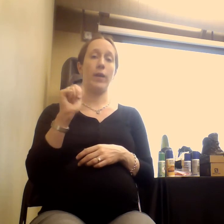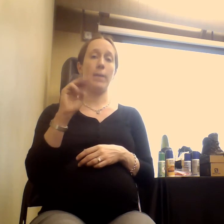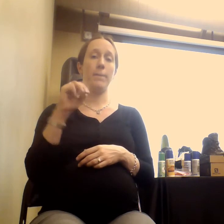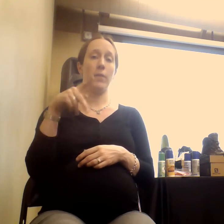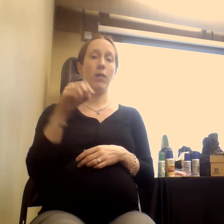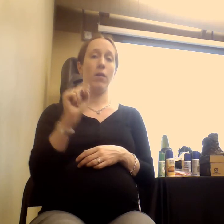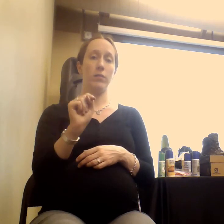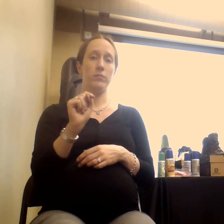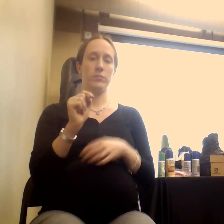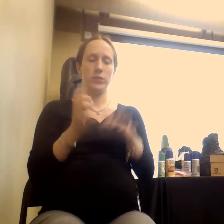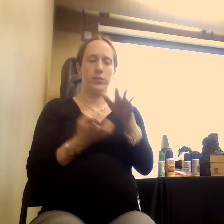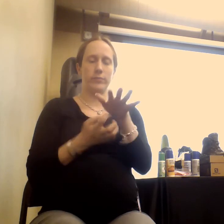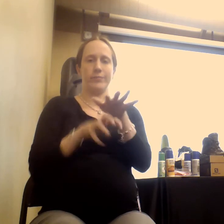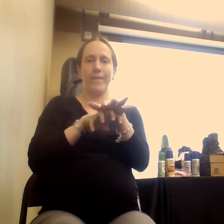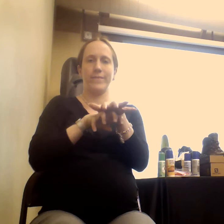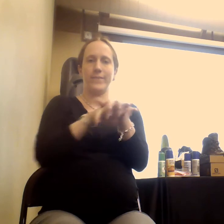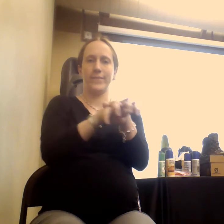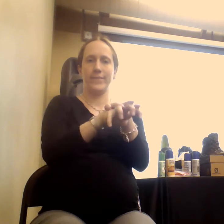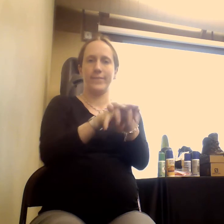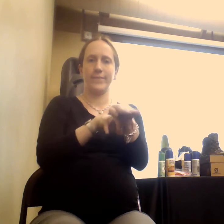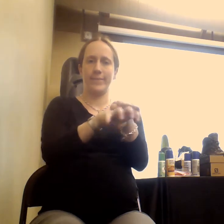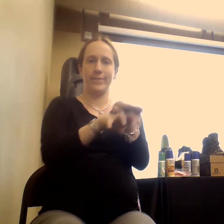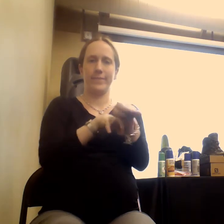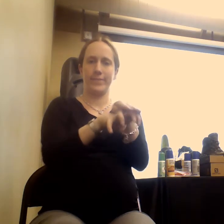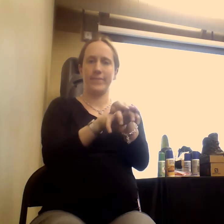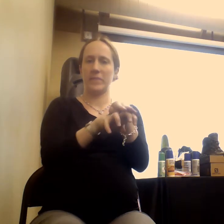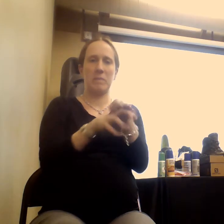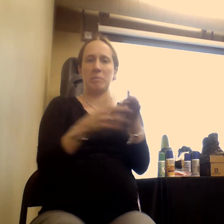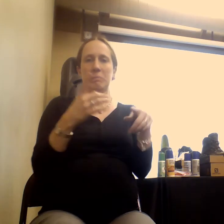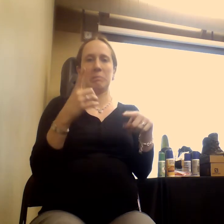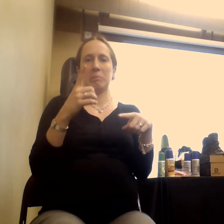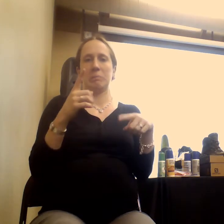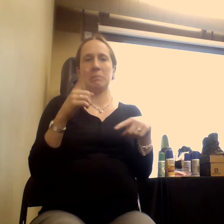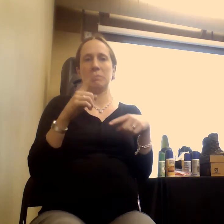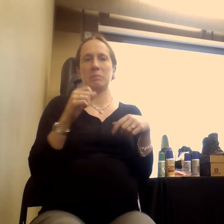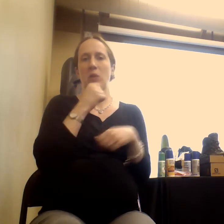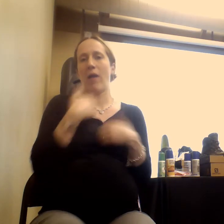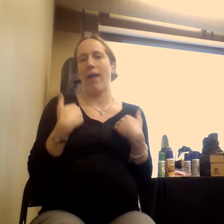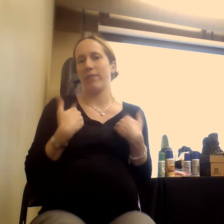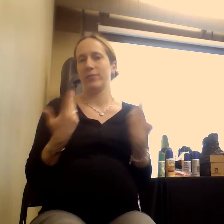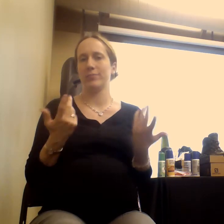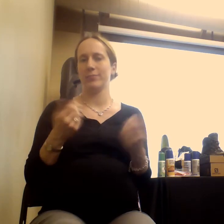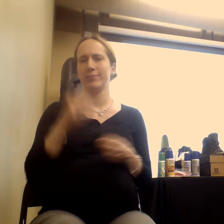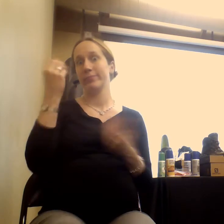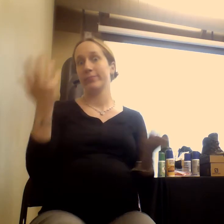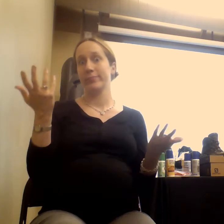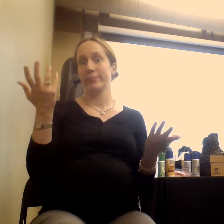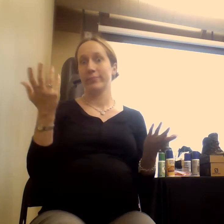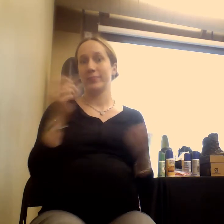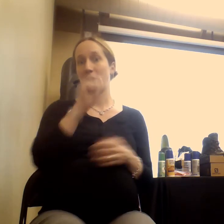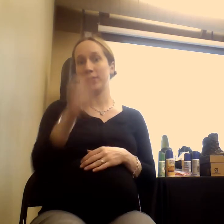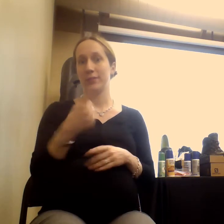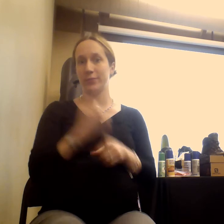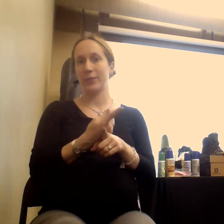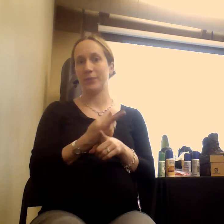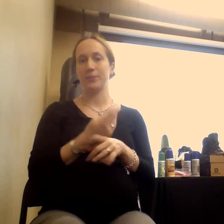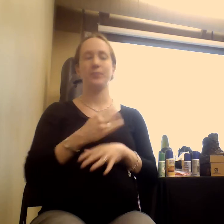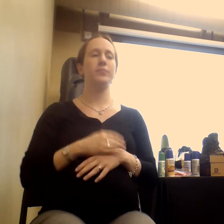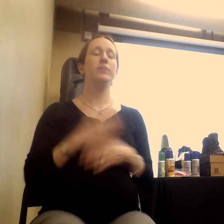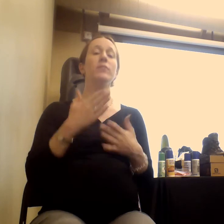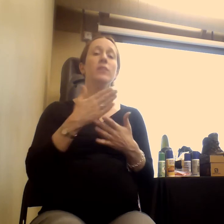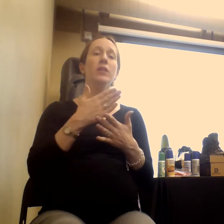ice and stuff. I'll pass those around. Real simple to put on any shoe or boot. Now some boots come with what's called a